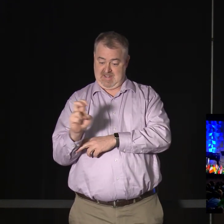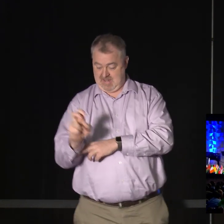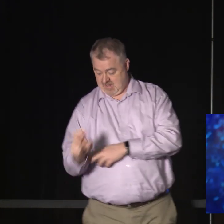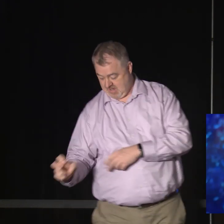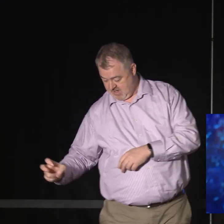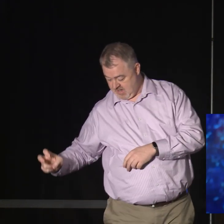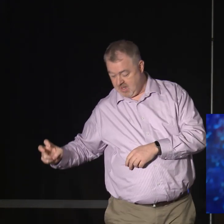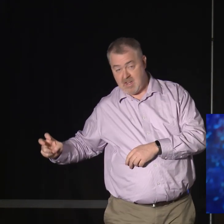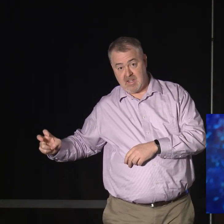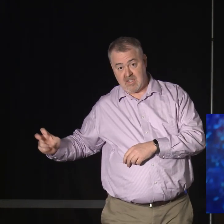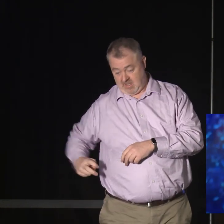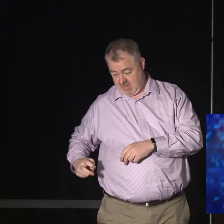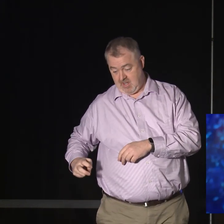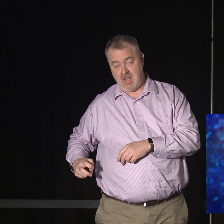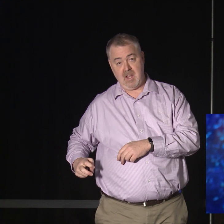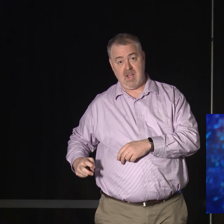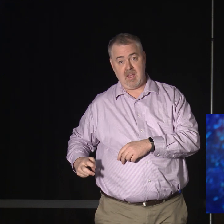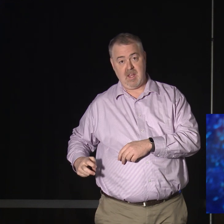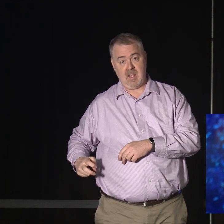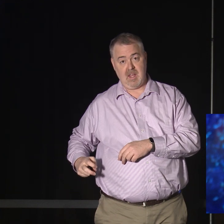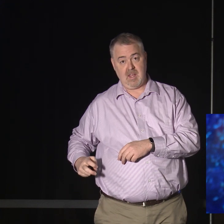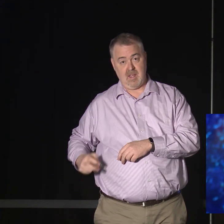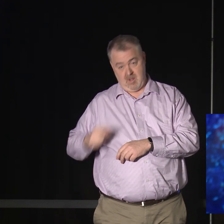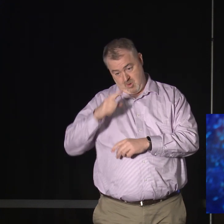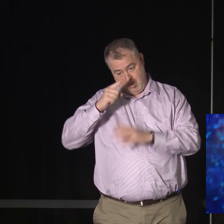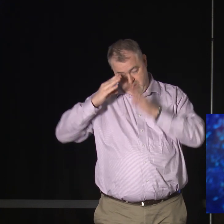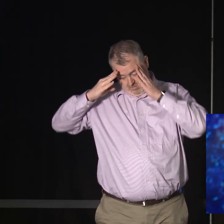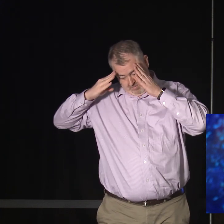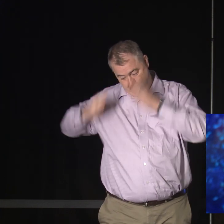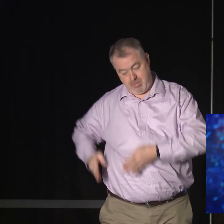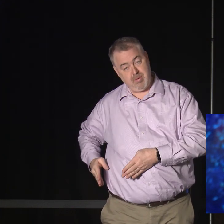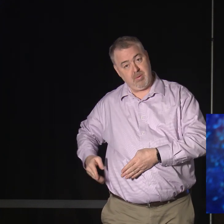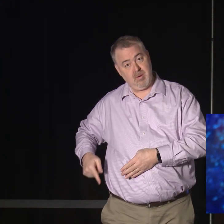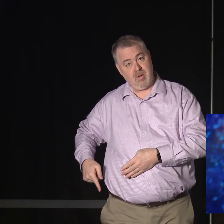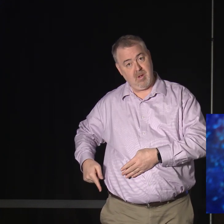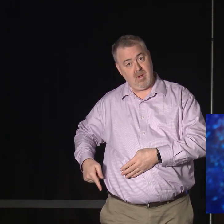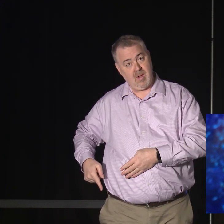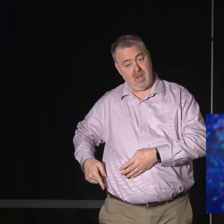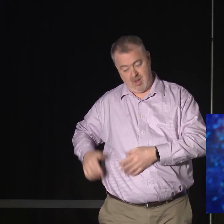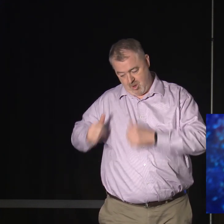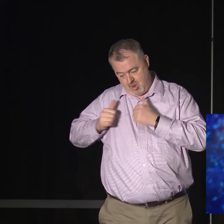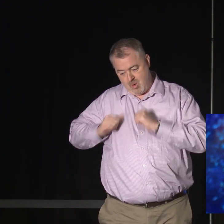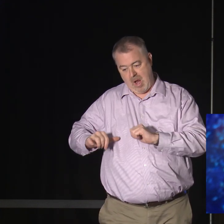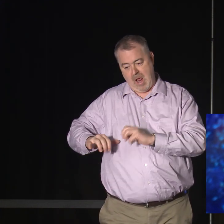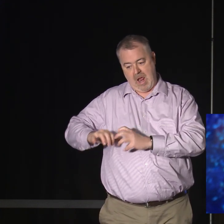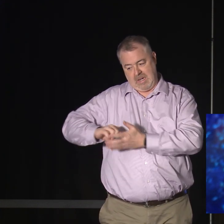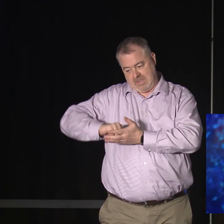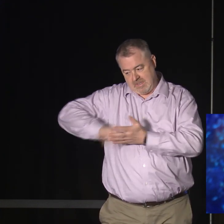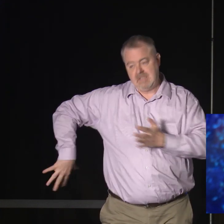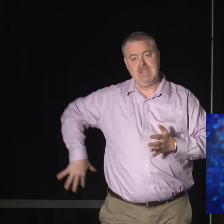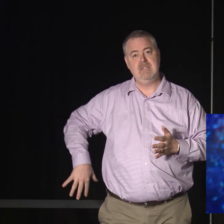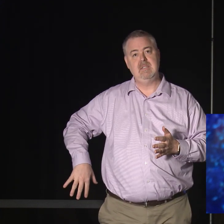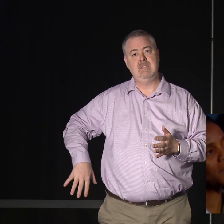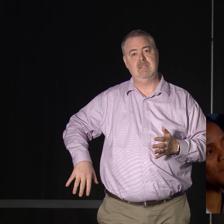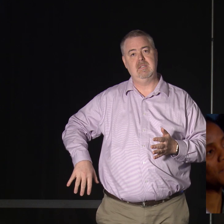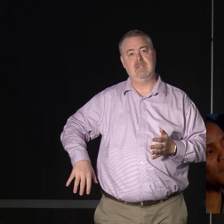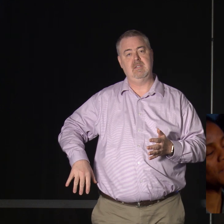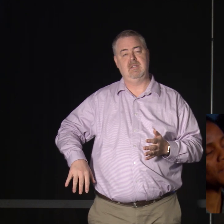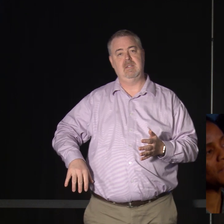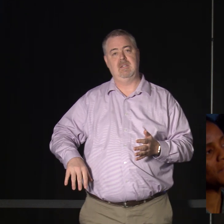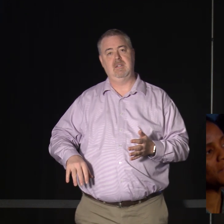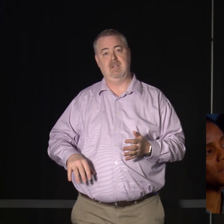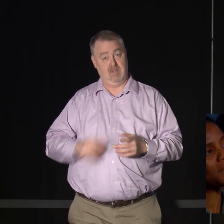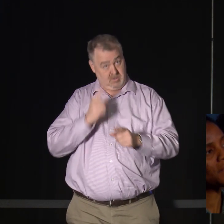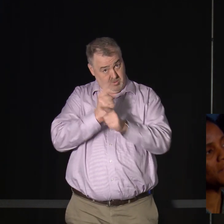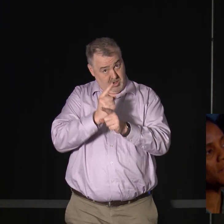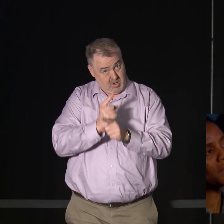leg, your attention will be fixed on that serpent and trying to relieve yourself.